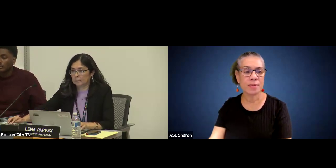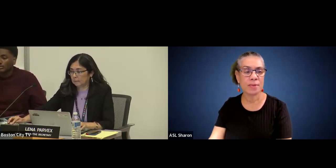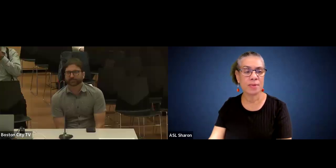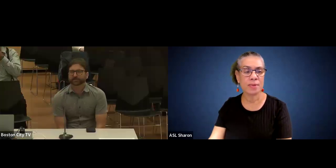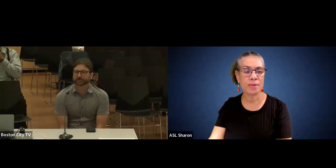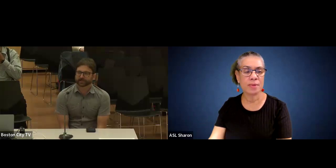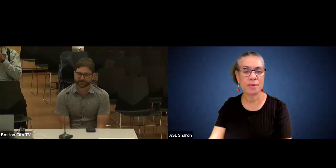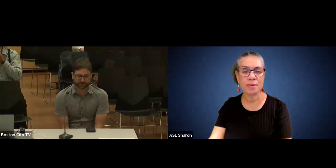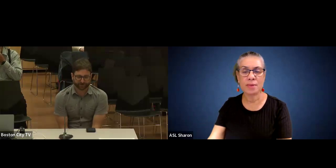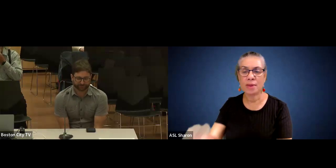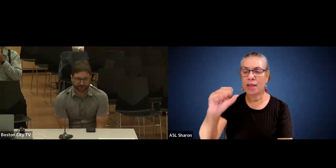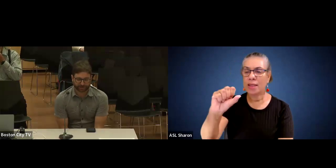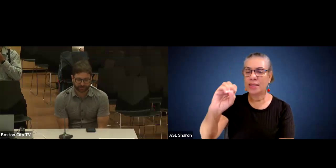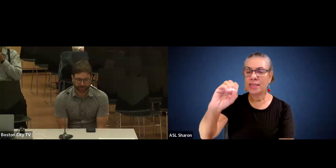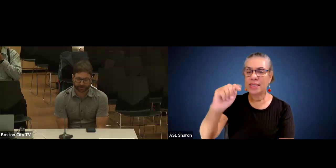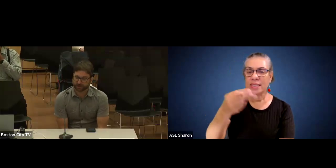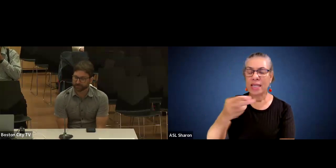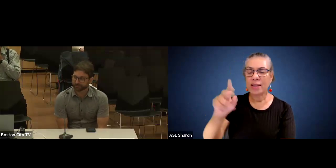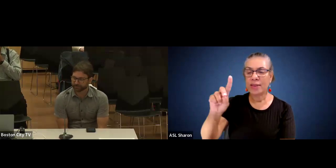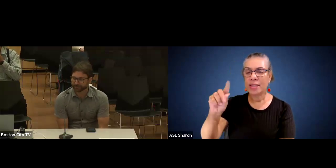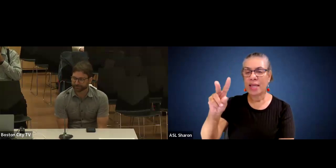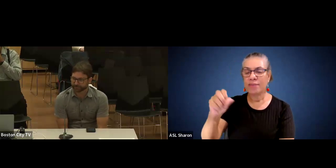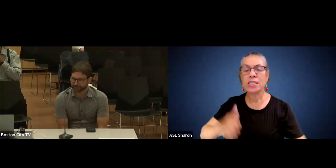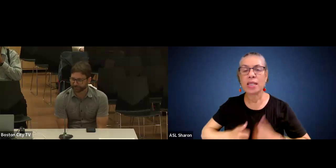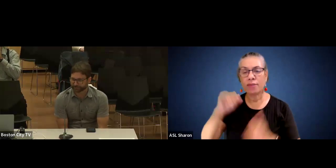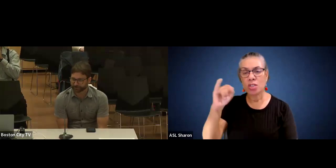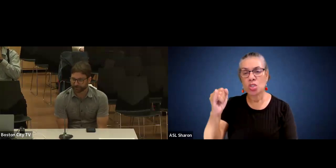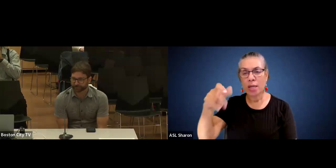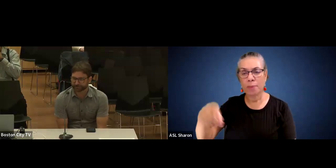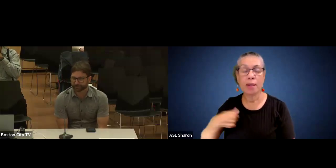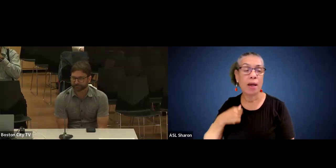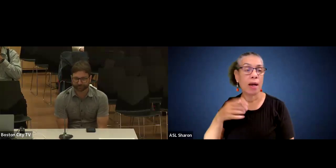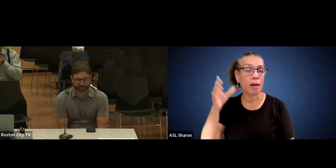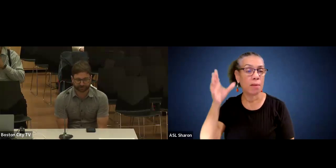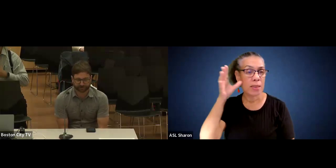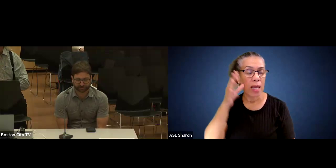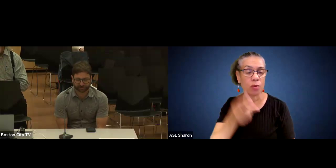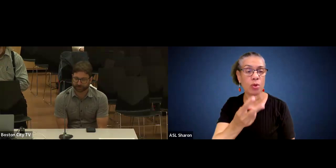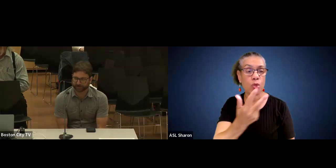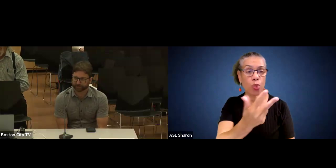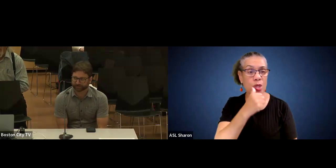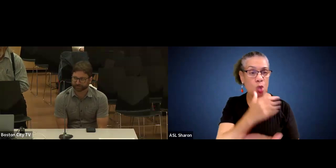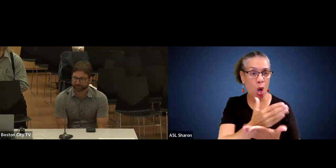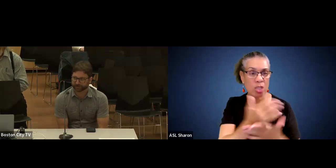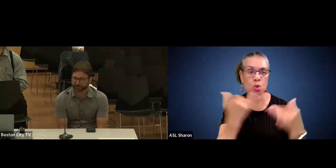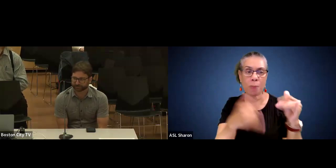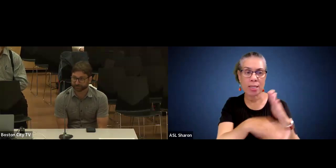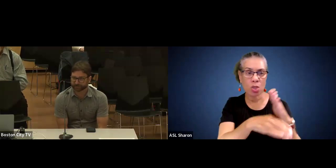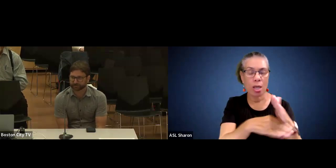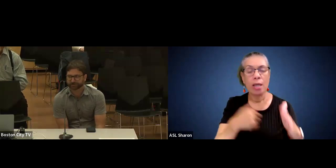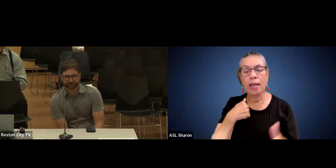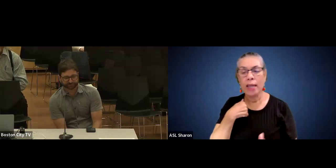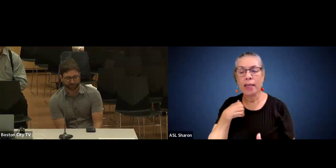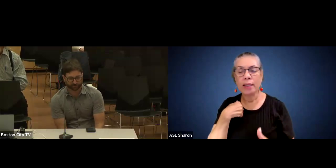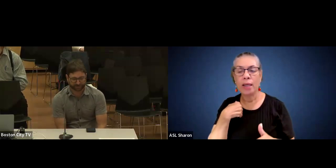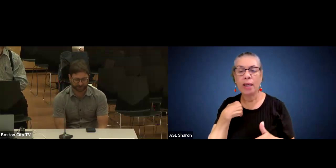My name is Seth Davis. I live in Jamaica Plain. I am a BPS parent of 3 daughters, 2 of whom play soccer, and I'm a direct abutter, live directly